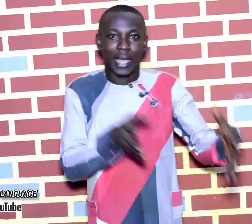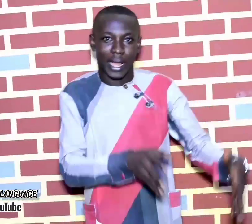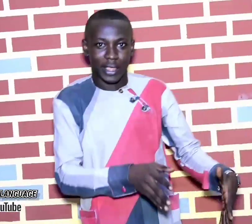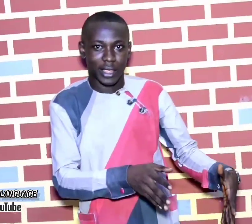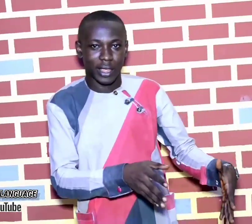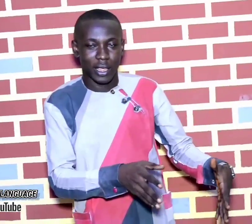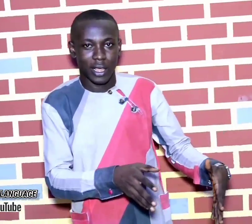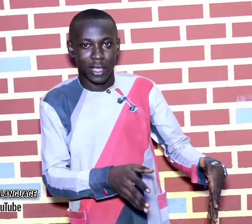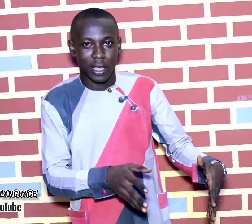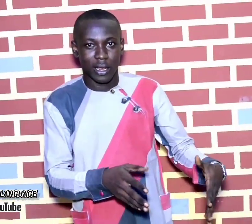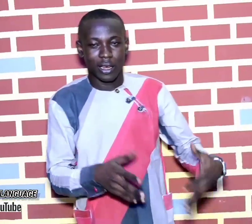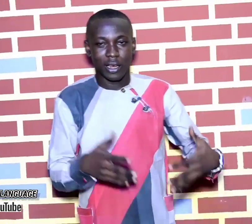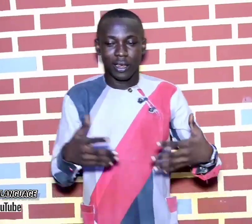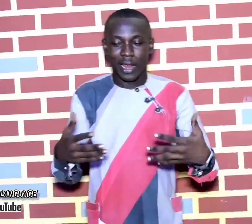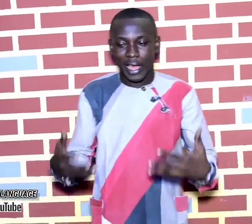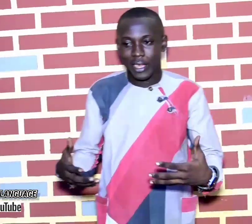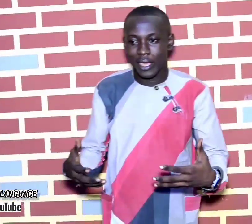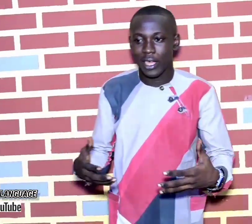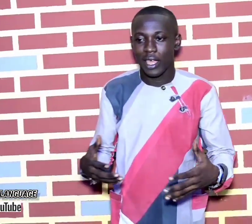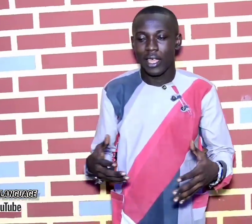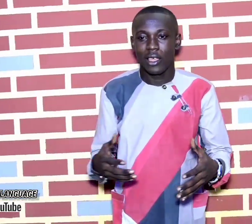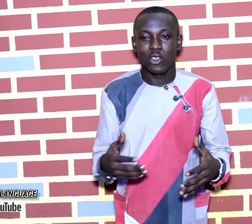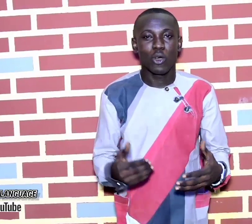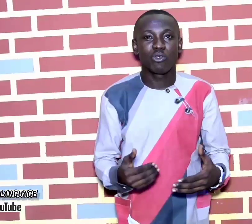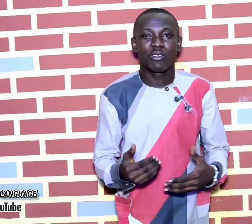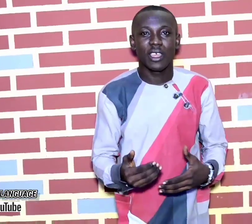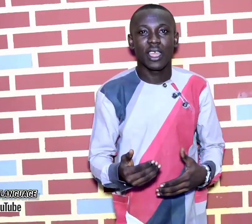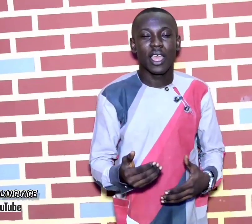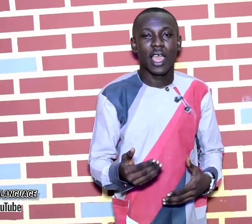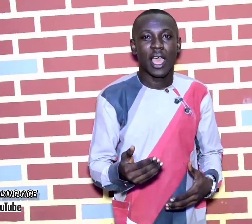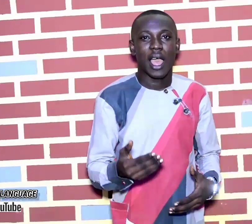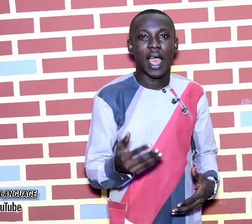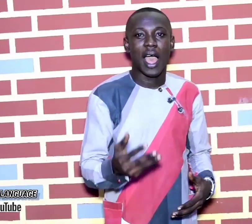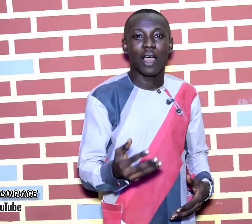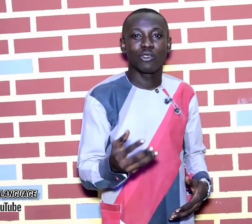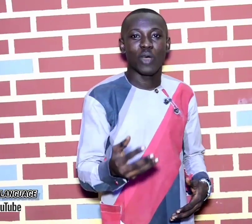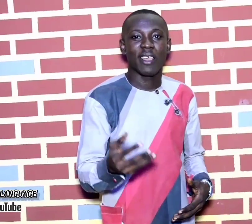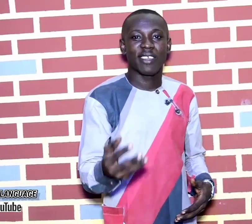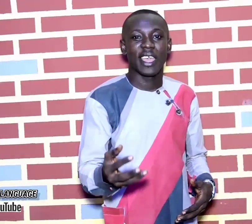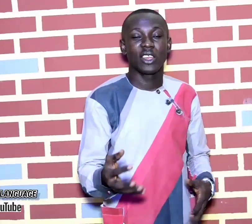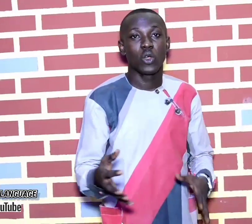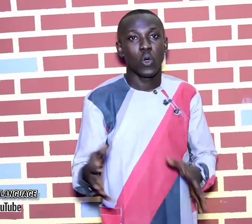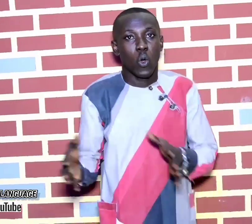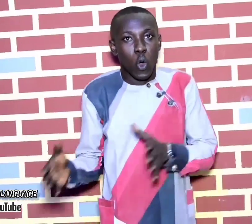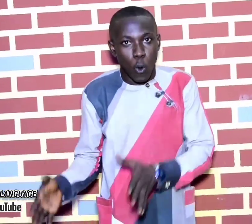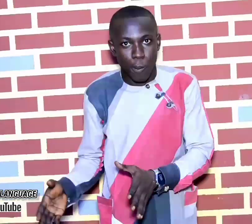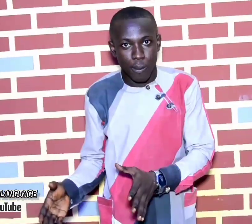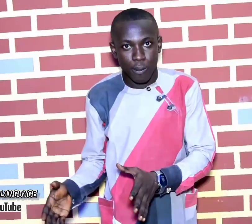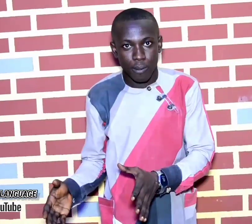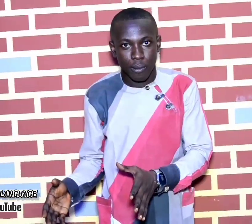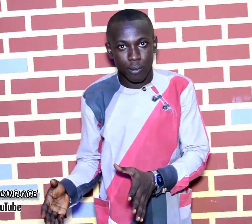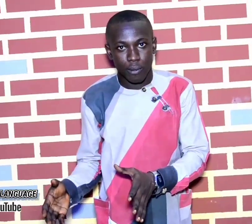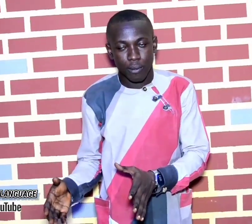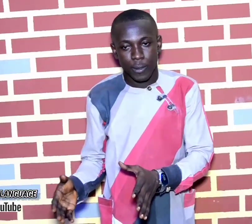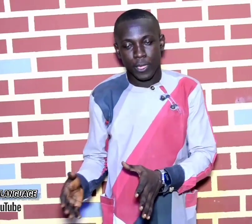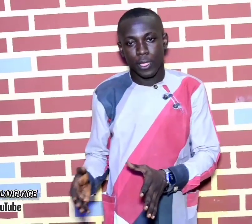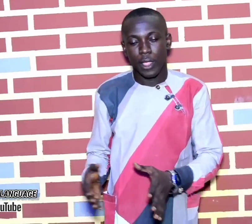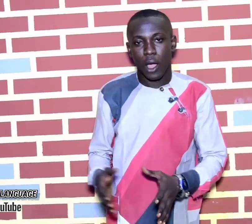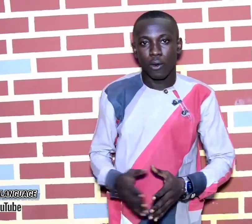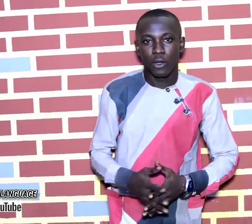that? Like, you want to say, how do I sign home? Now,